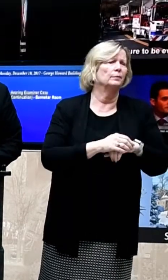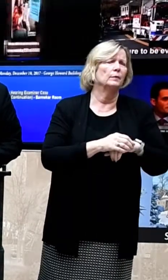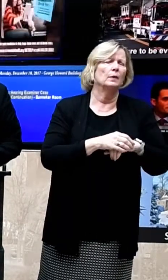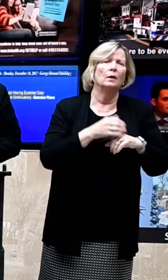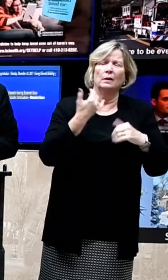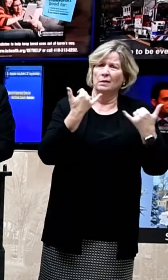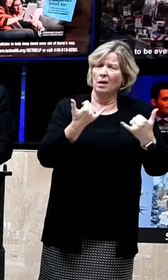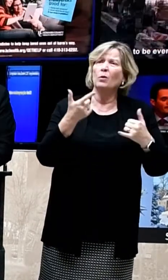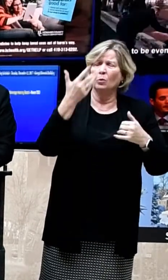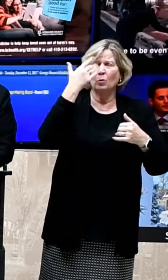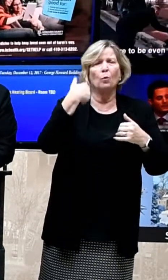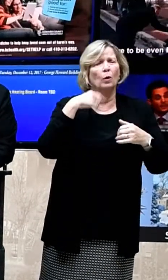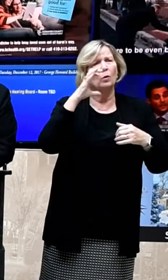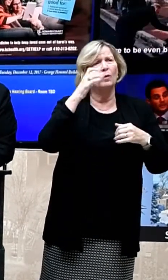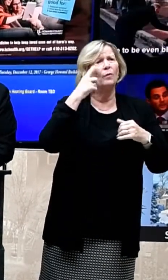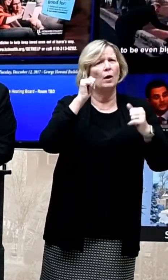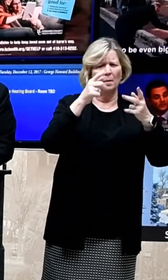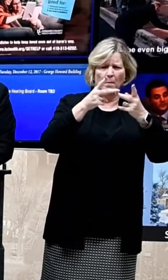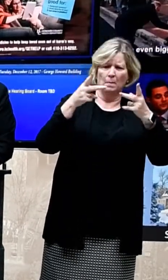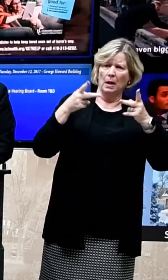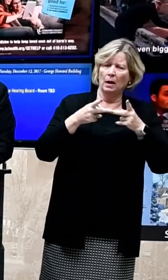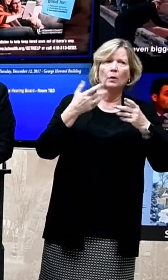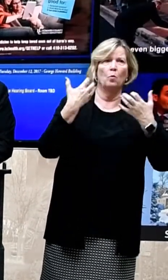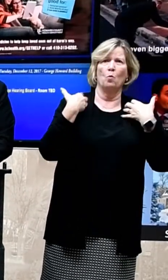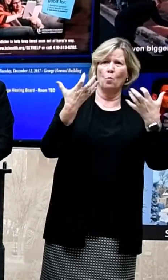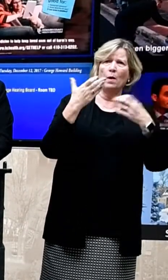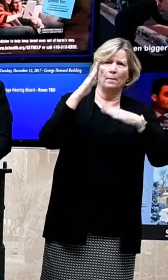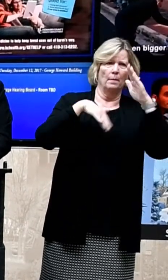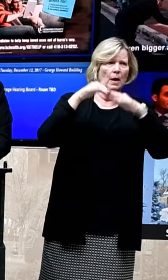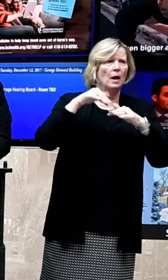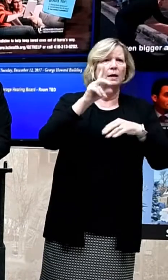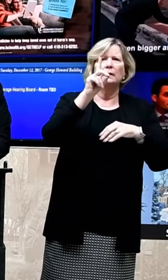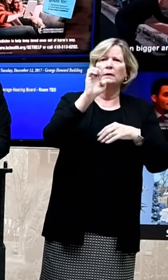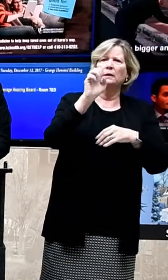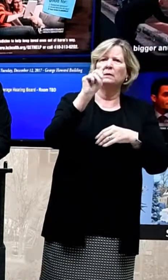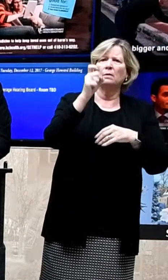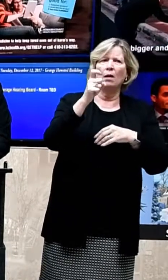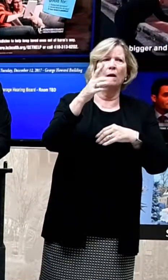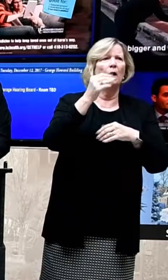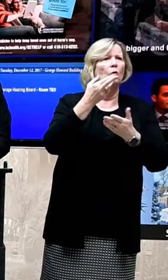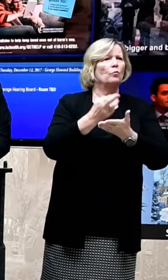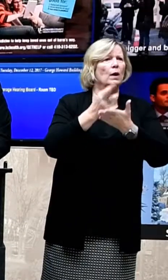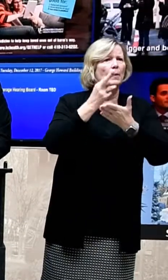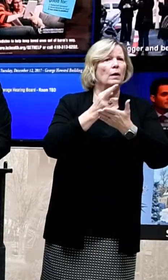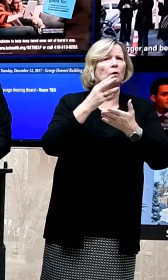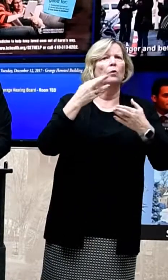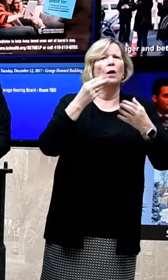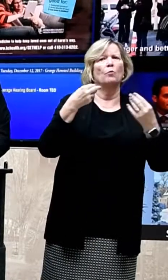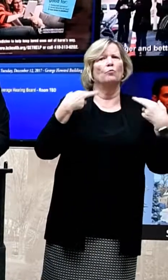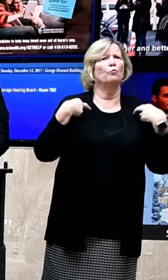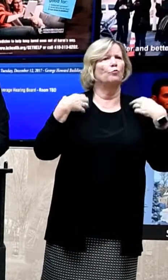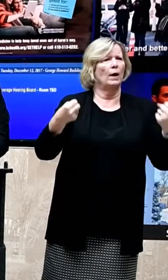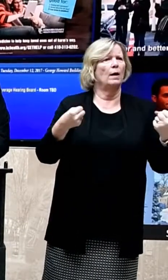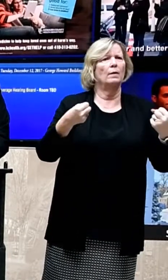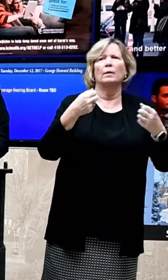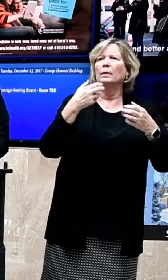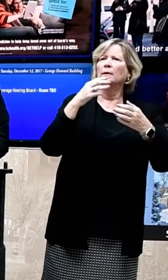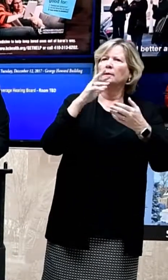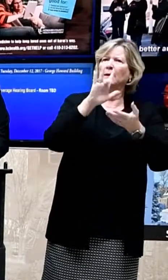we are looking to secure a site to build a detox and rehabilitation residential center within the